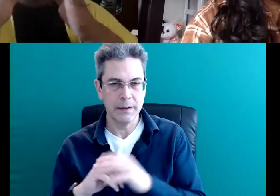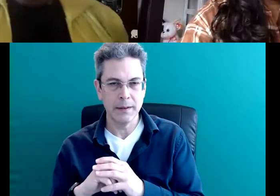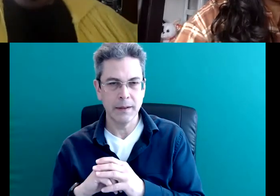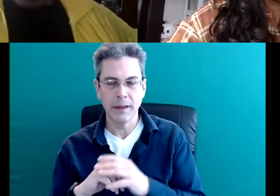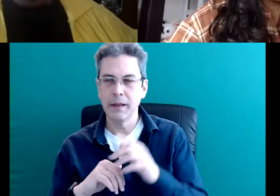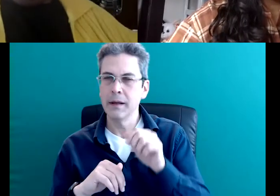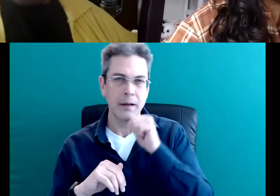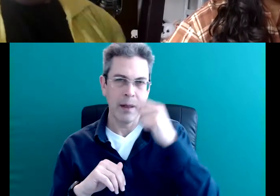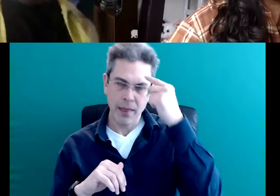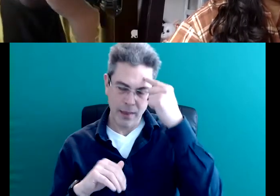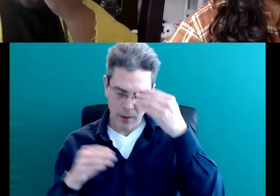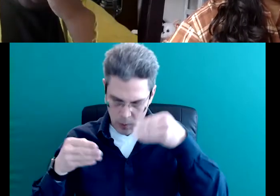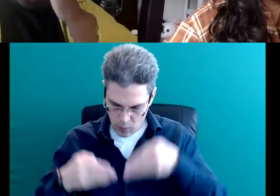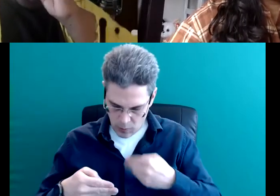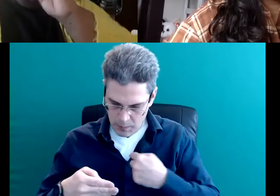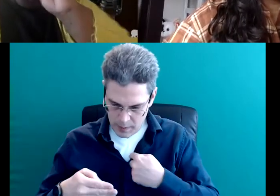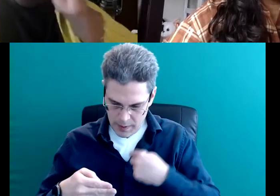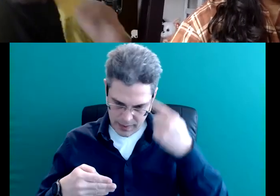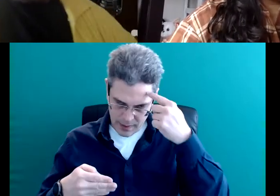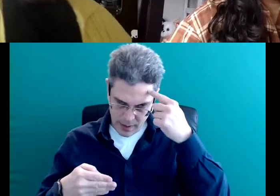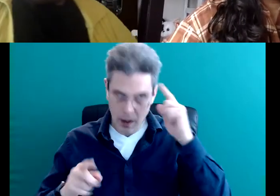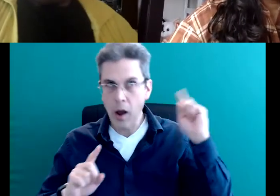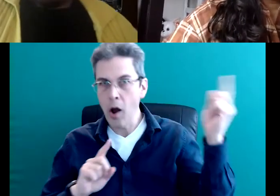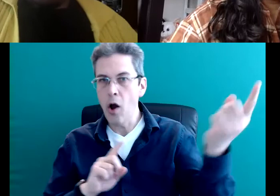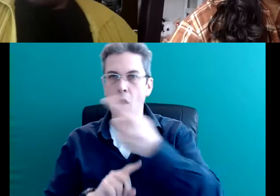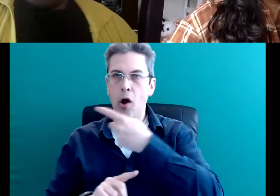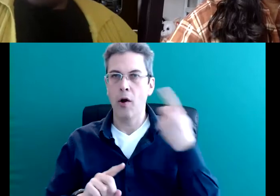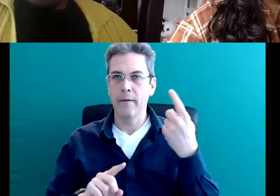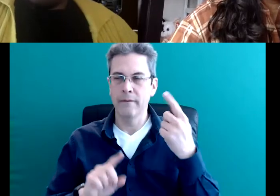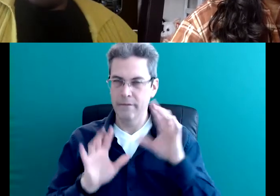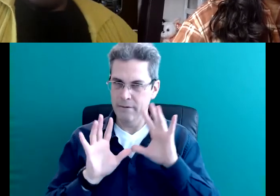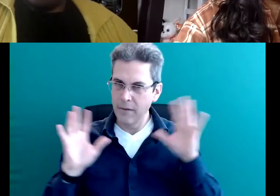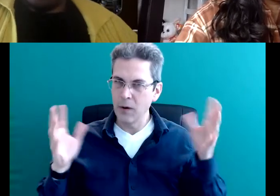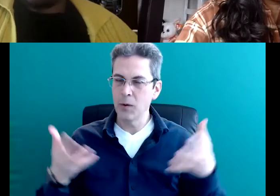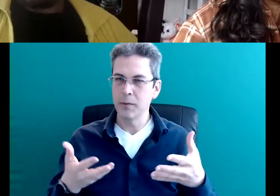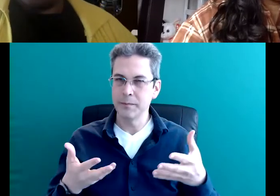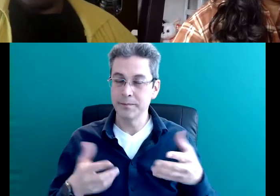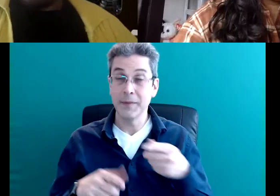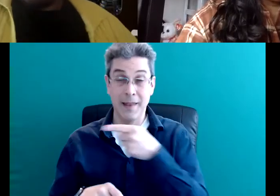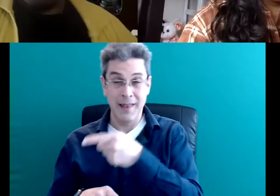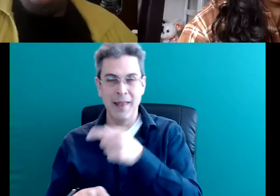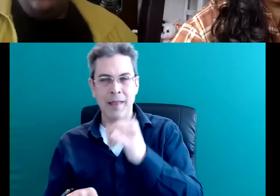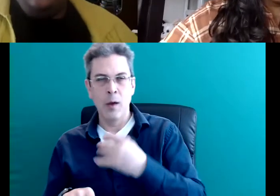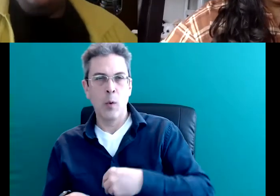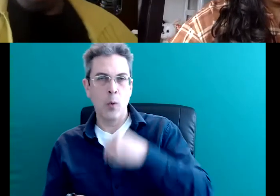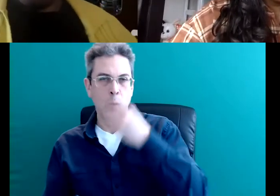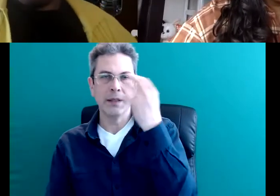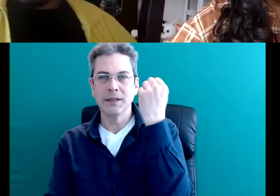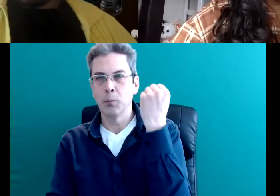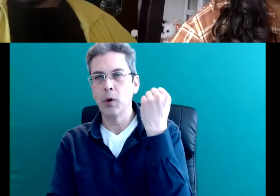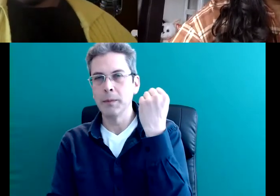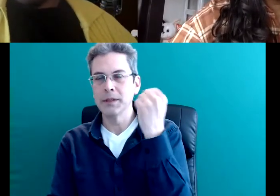don't think right here, think about everybody. And that is very much like a very white supremacist approach towards technology